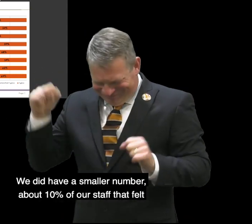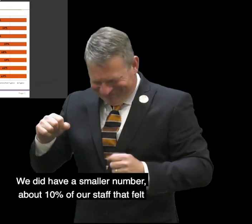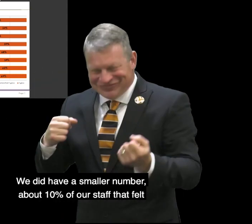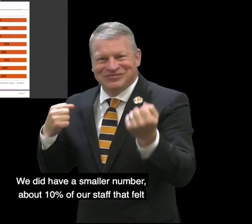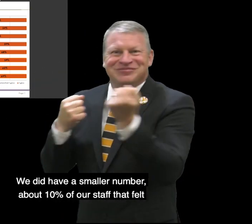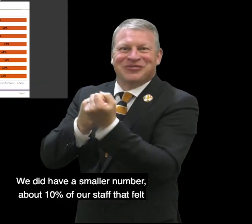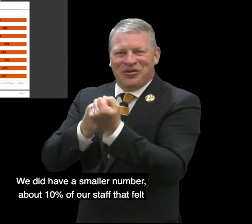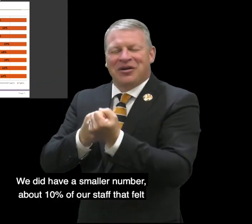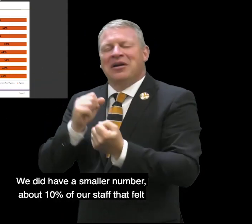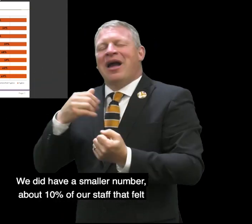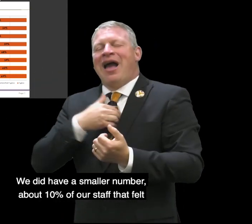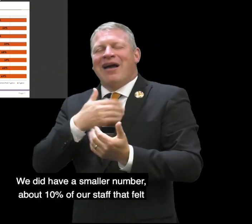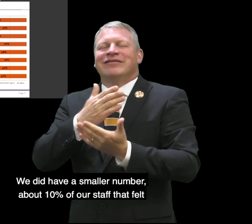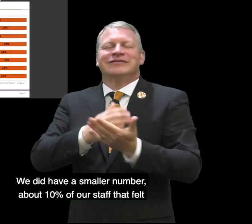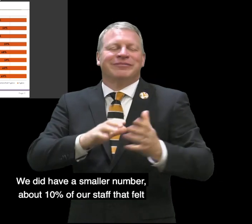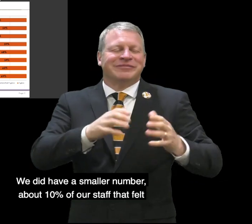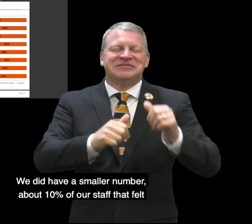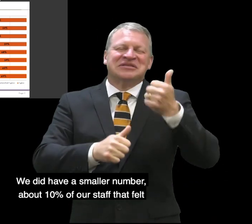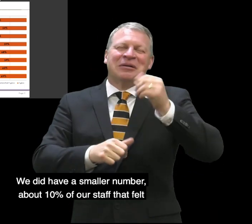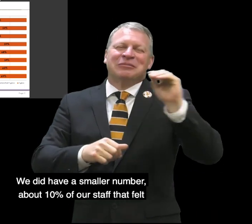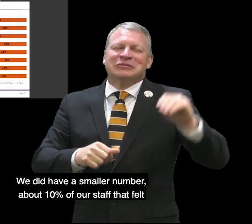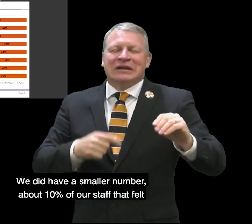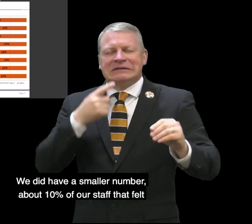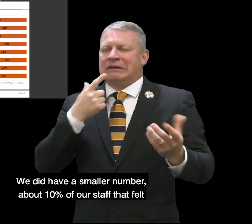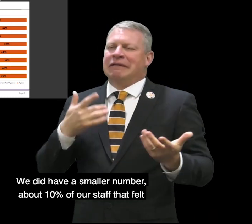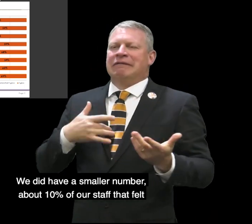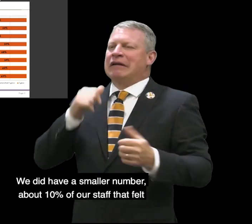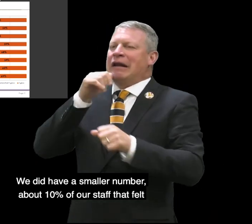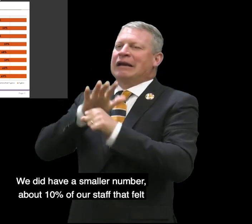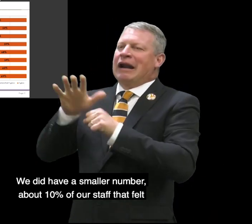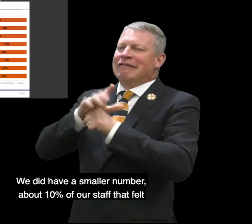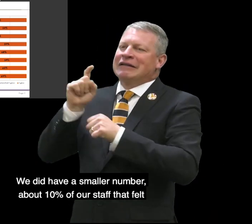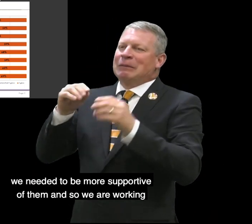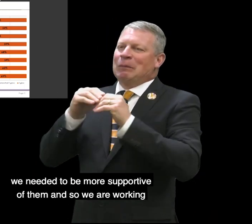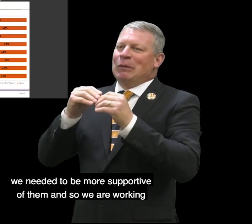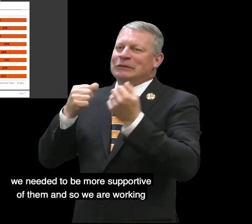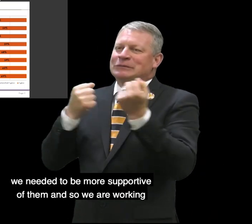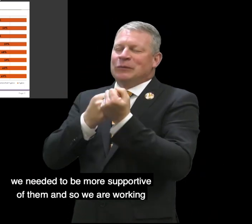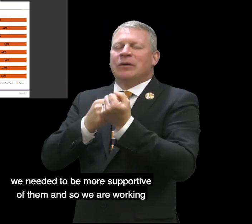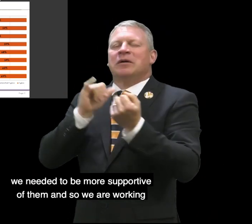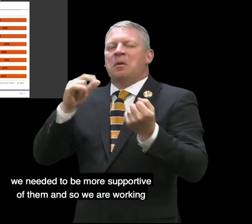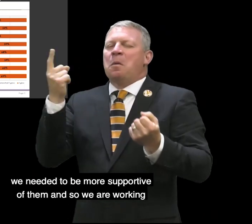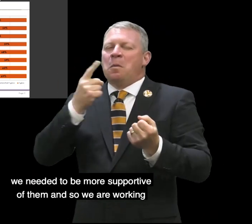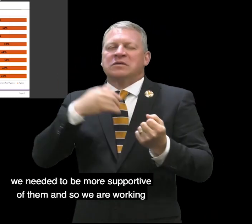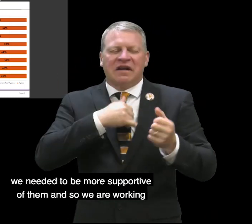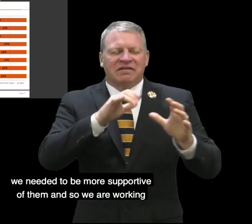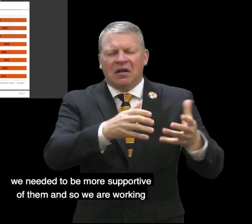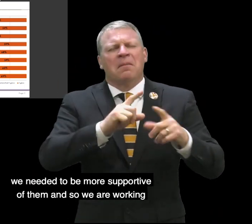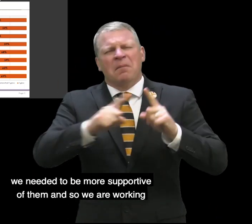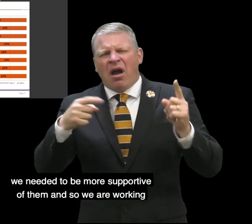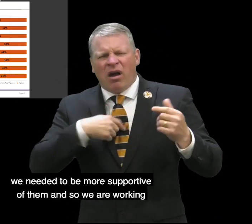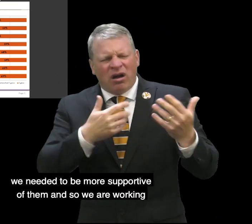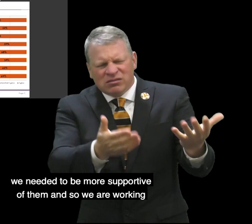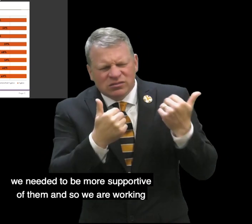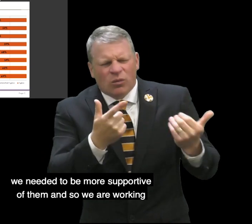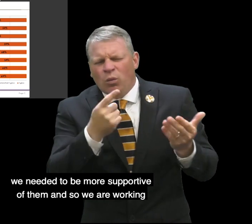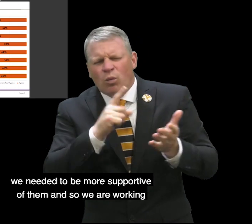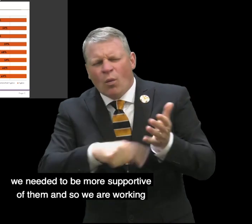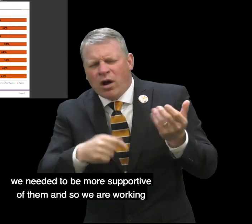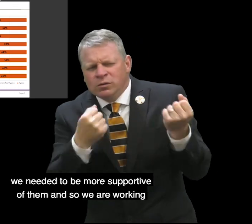very supported. We did have a smaller number, about 10% of our staff, that felt we needed to be more supportive of them. And so we are working